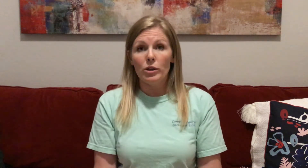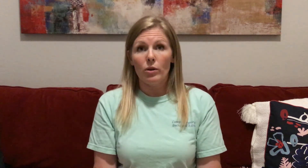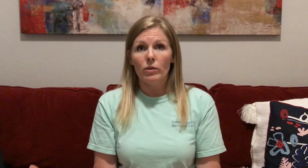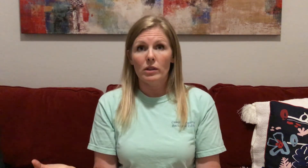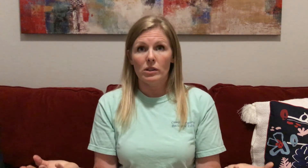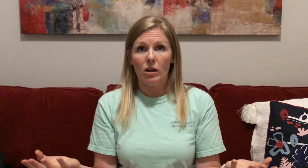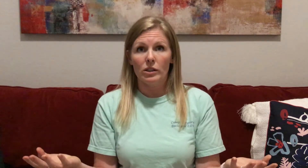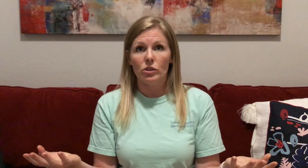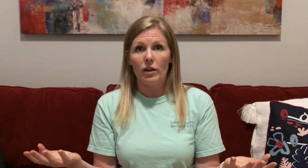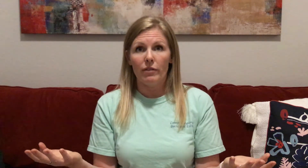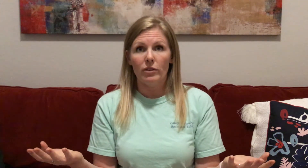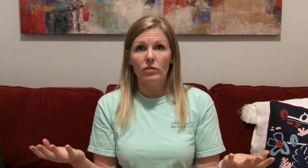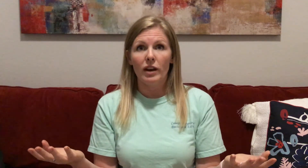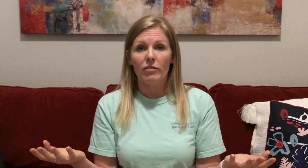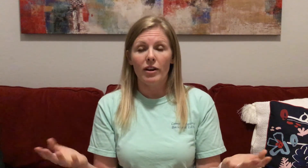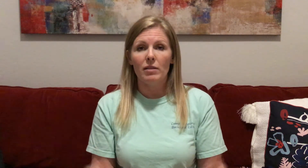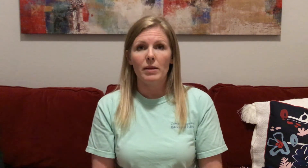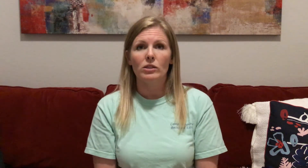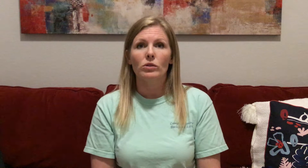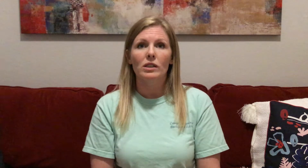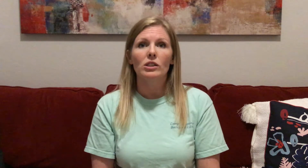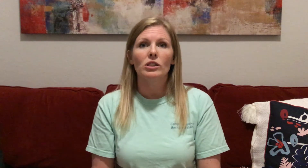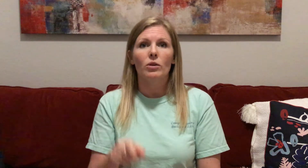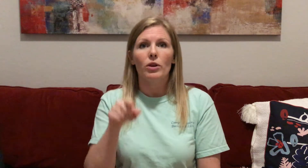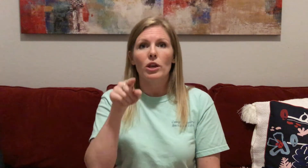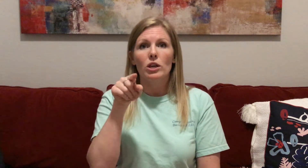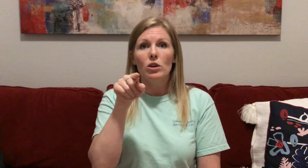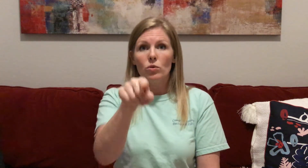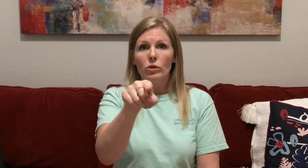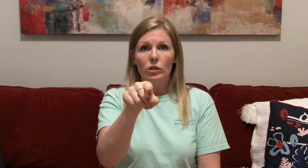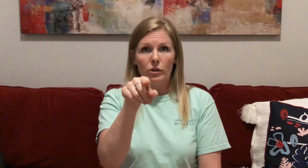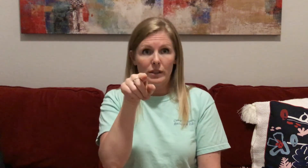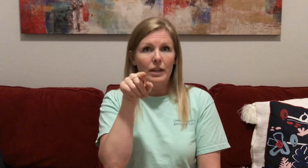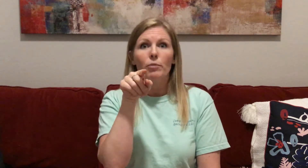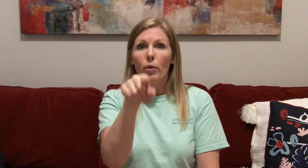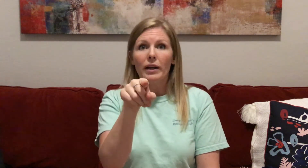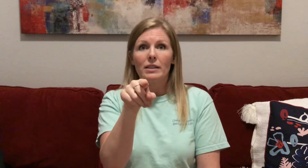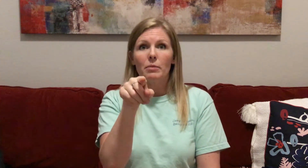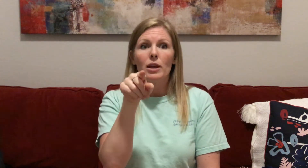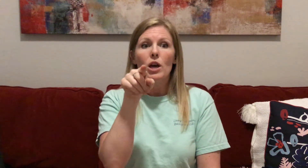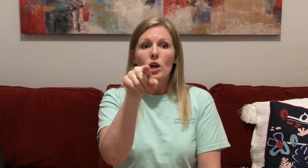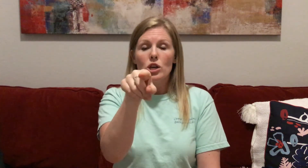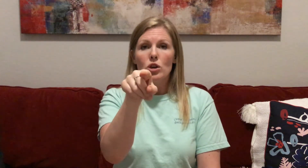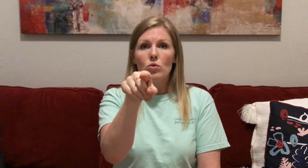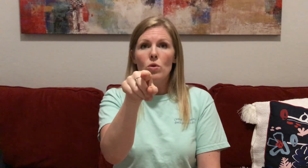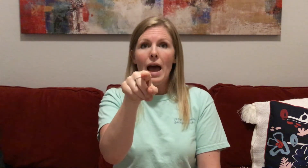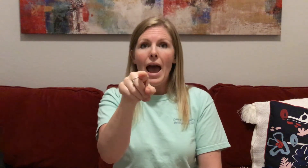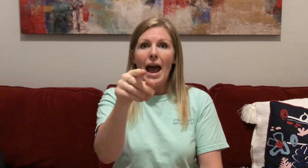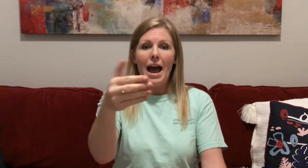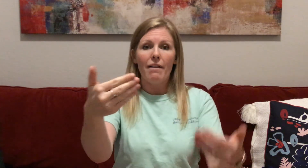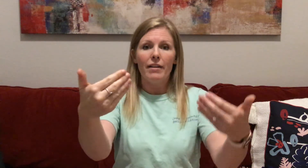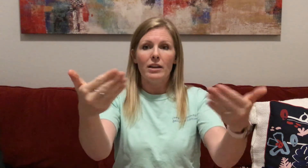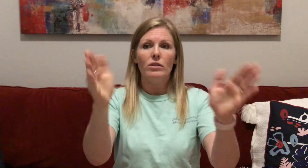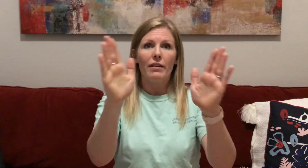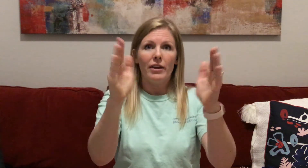know, the song is You've Got a Friend in Me, so it's going to start with you, so it's like you're pointing at somebody. You have, and you have your hands like